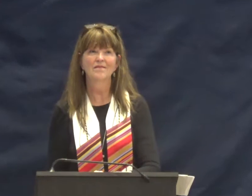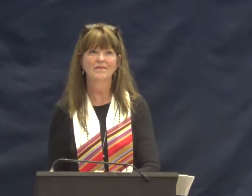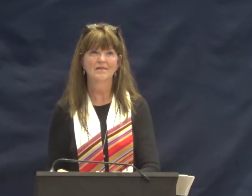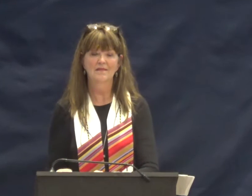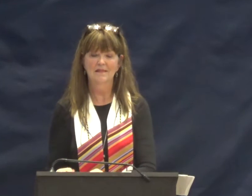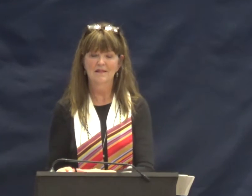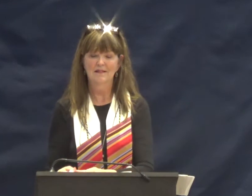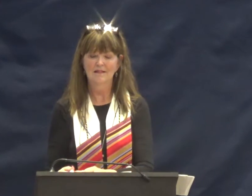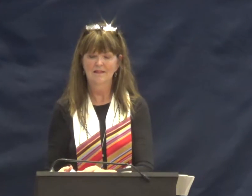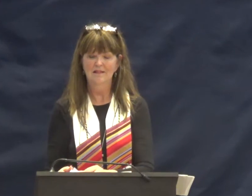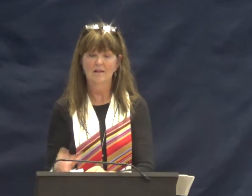Better people.